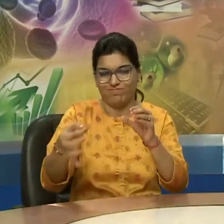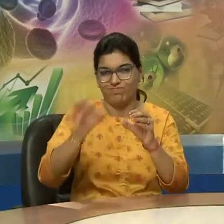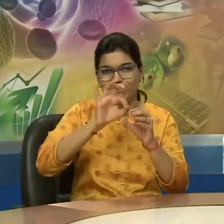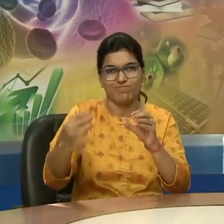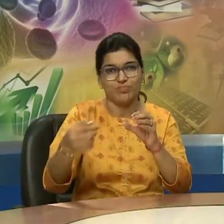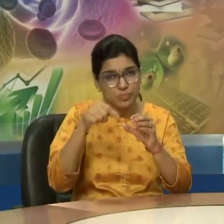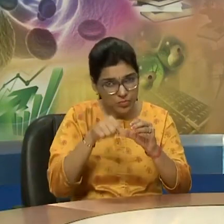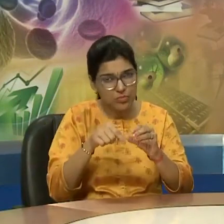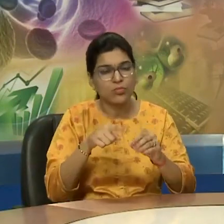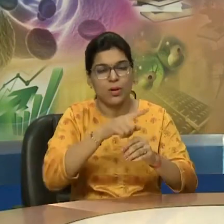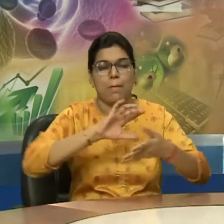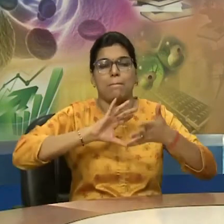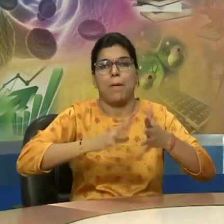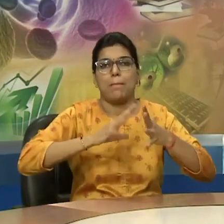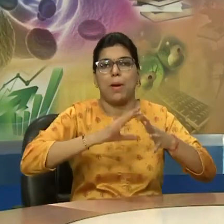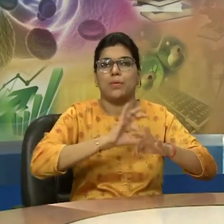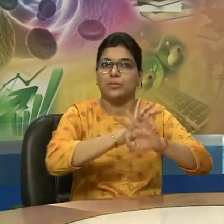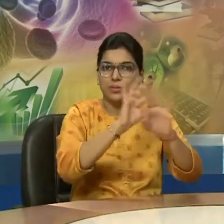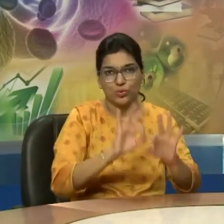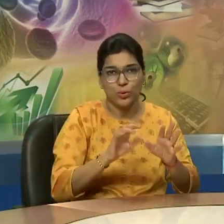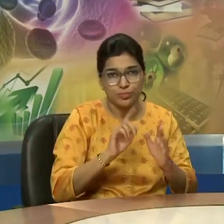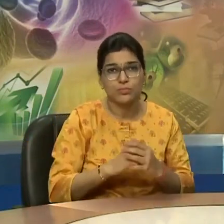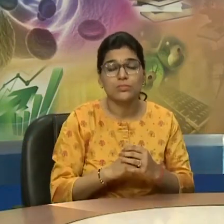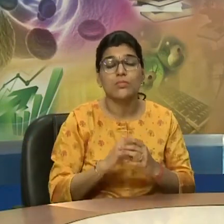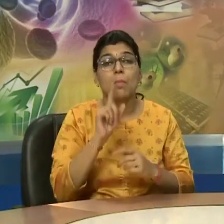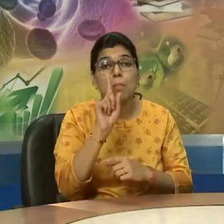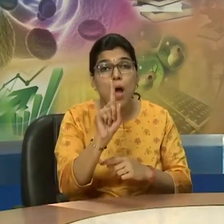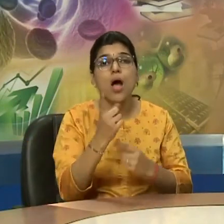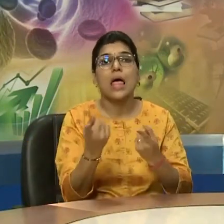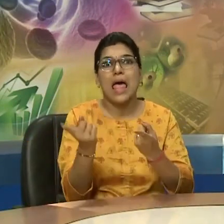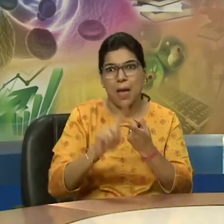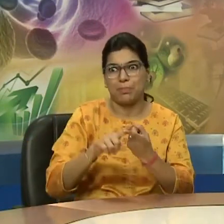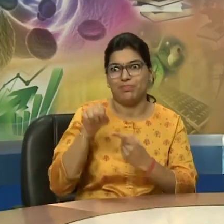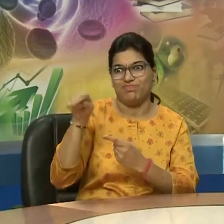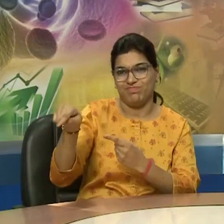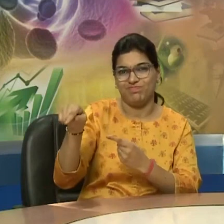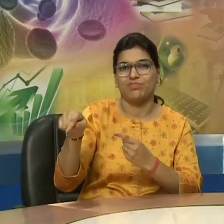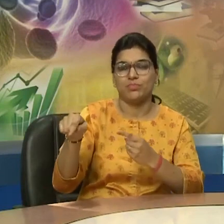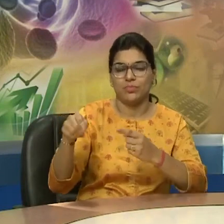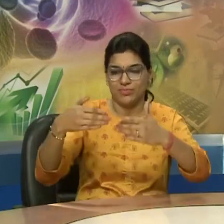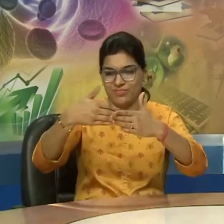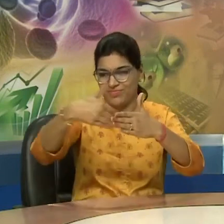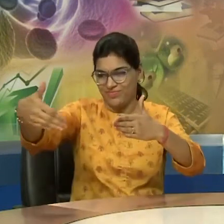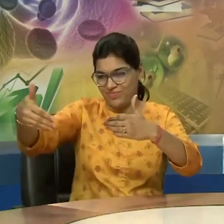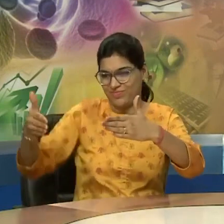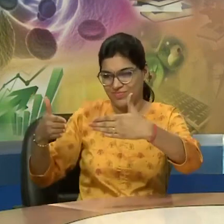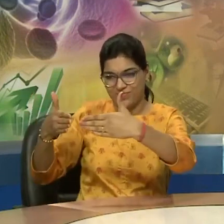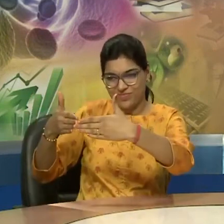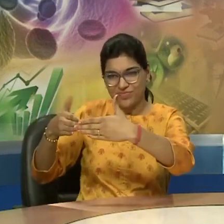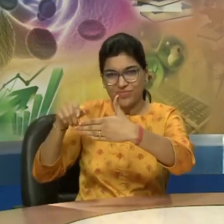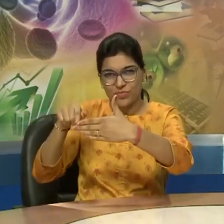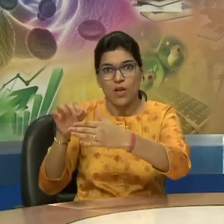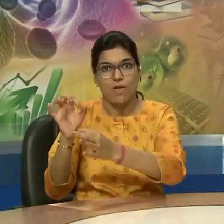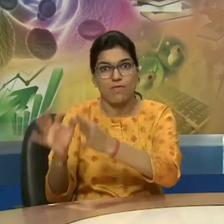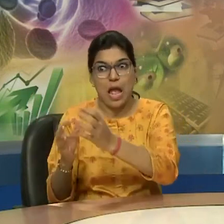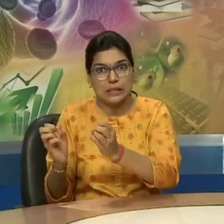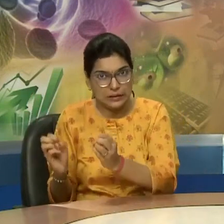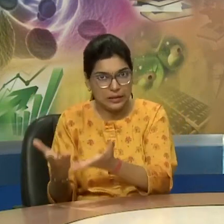Rice, sambar, a side dish and a boiled egg per